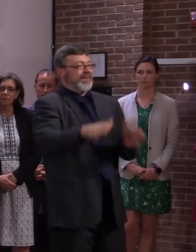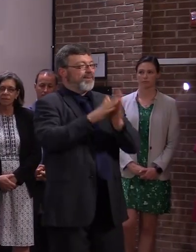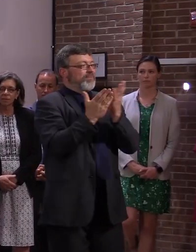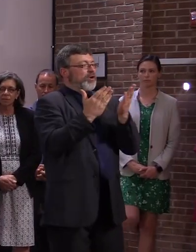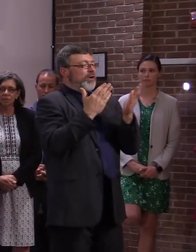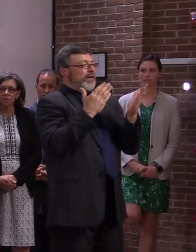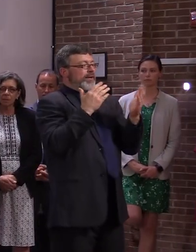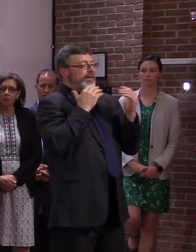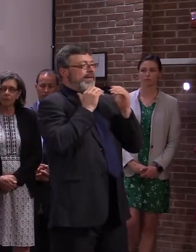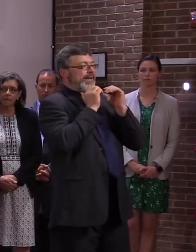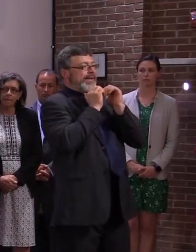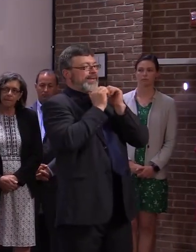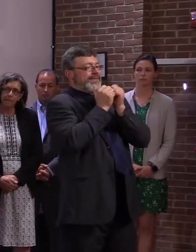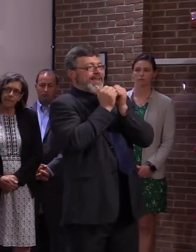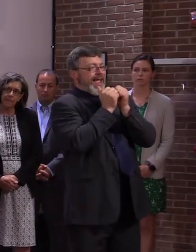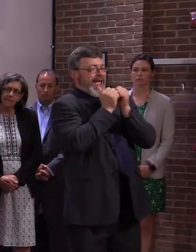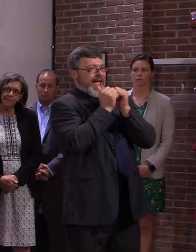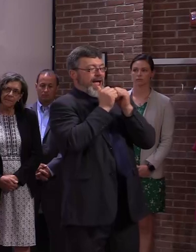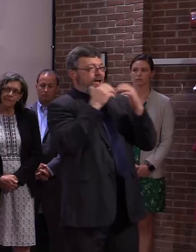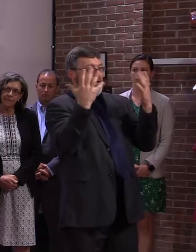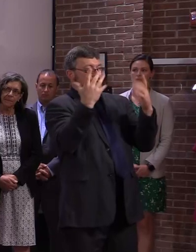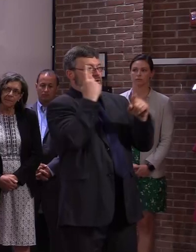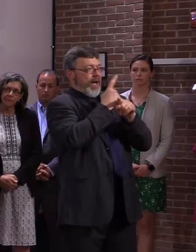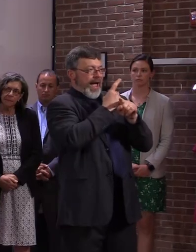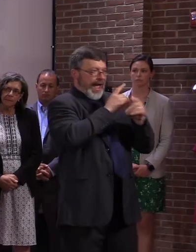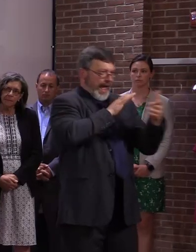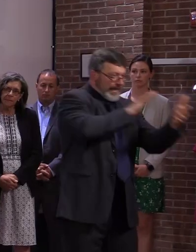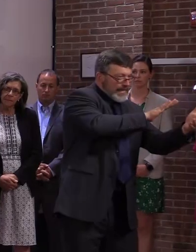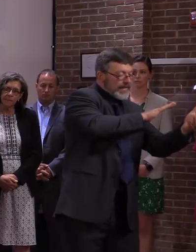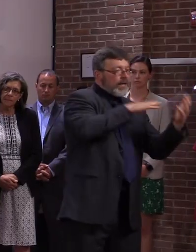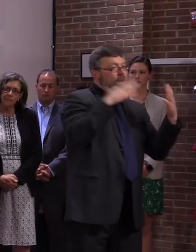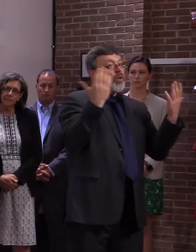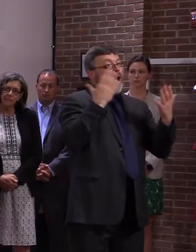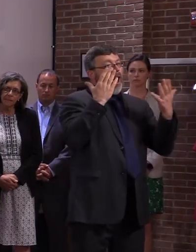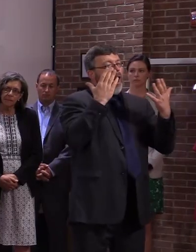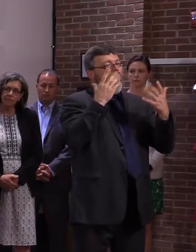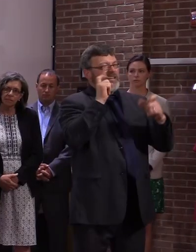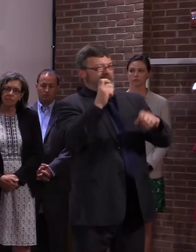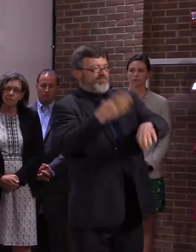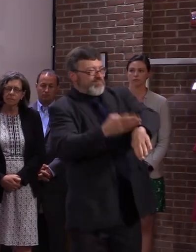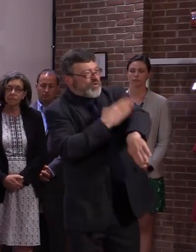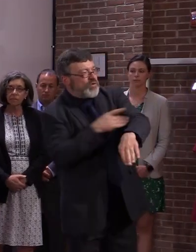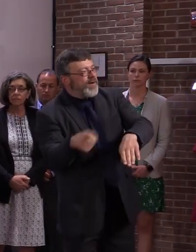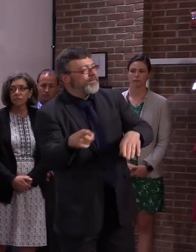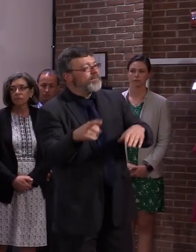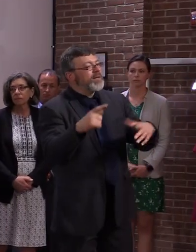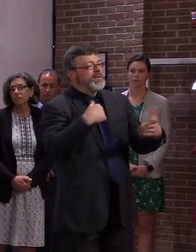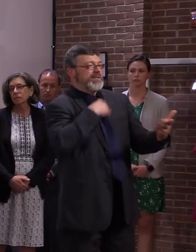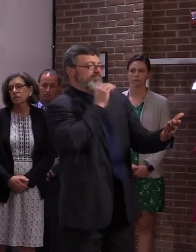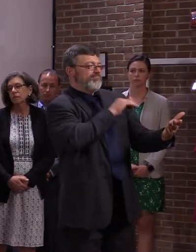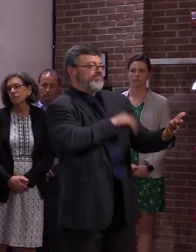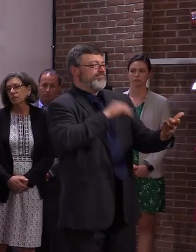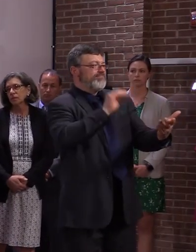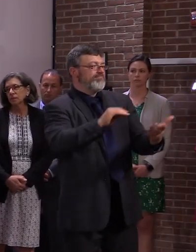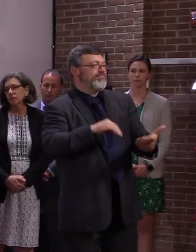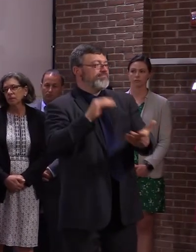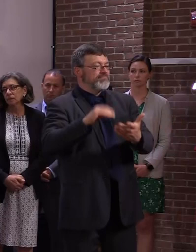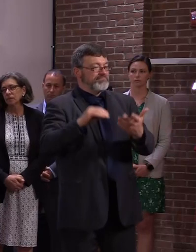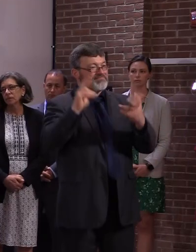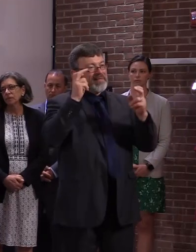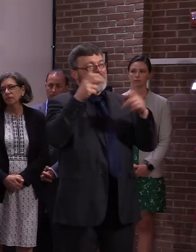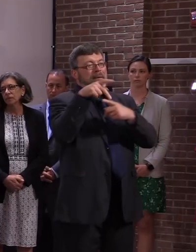what we've done right, what we could have done better, and start writing that playbook, because I'm sure in the